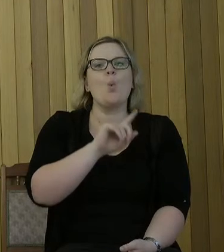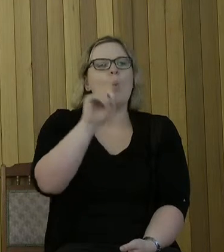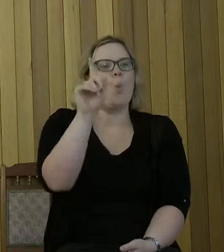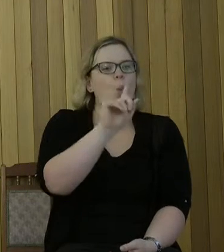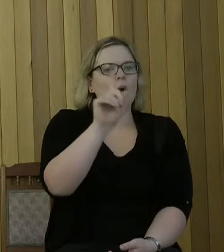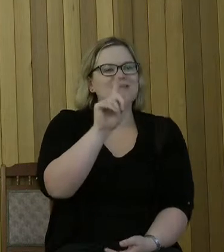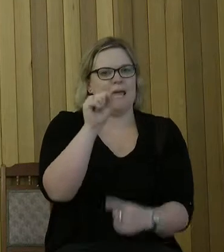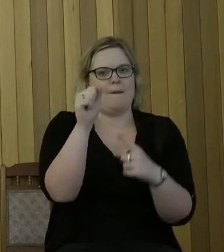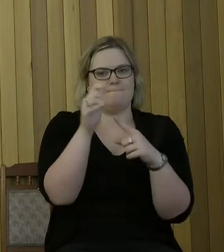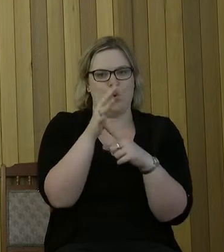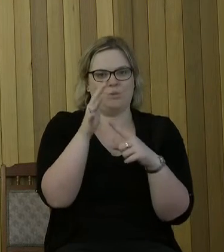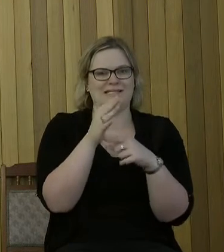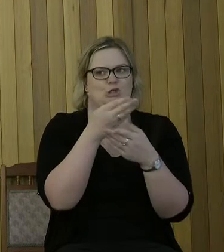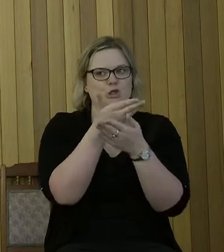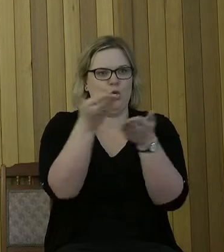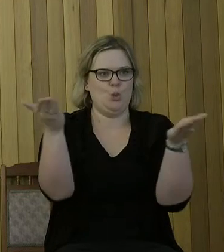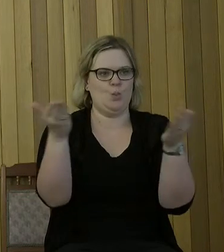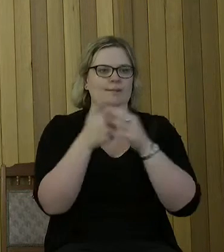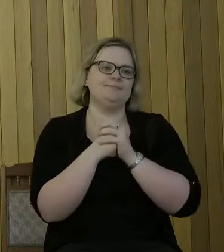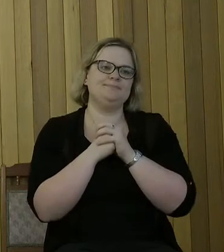What's important to you?